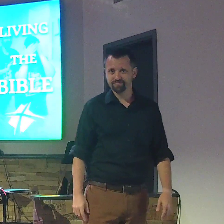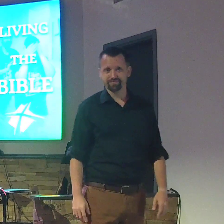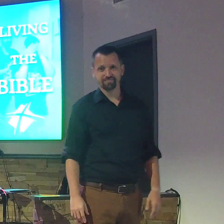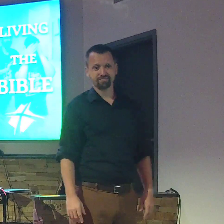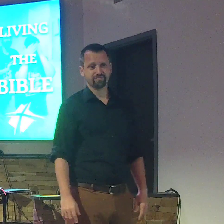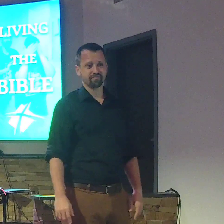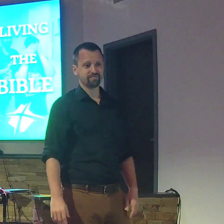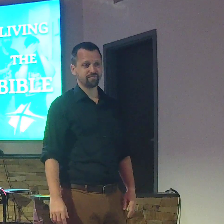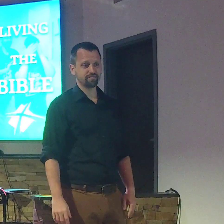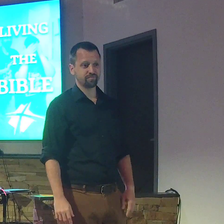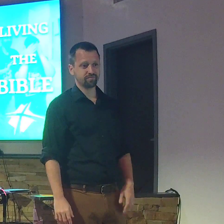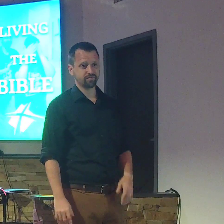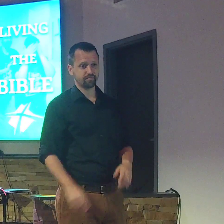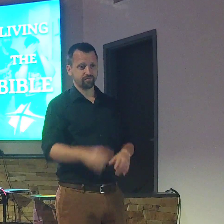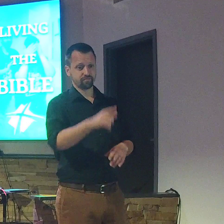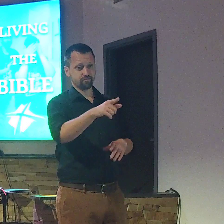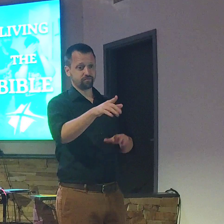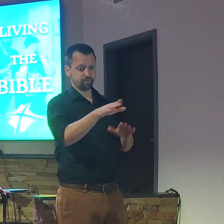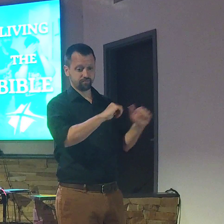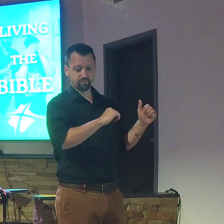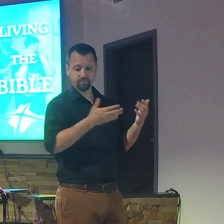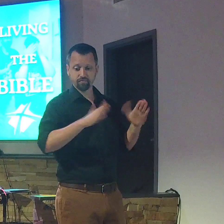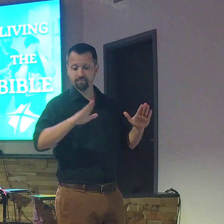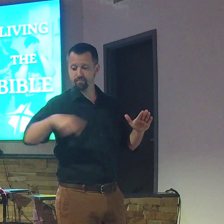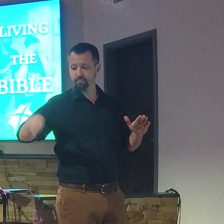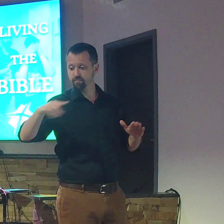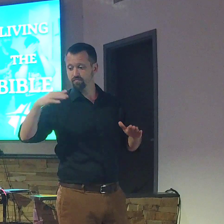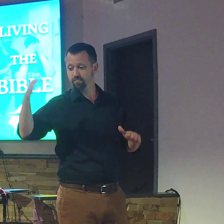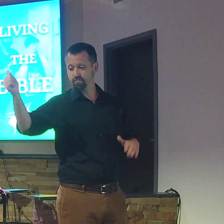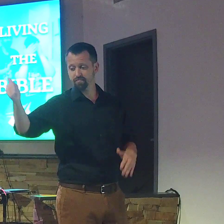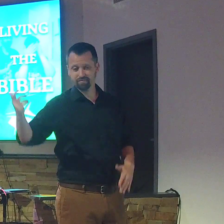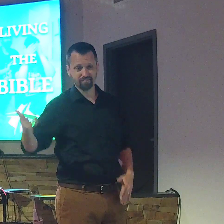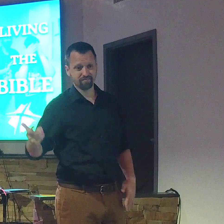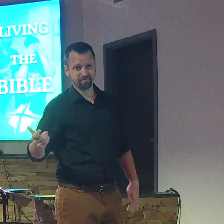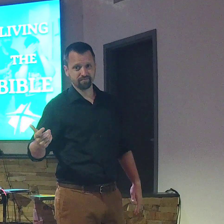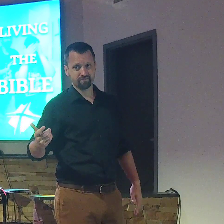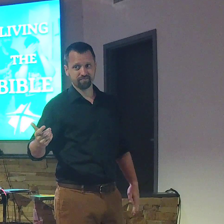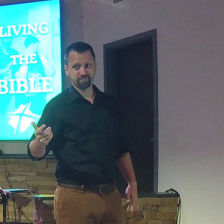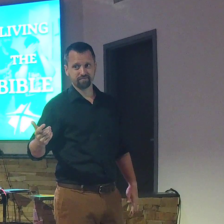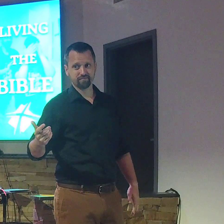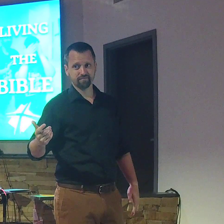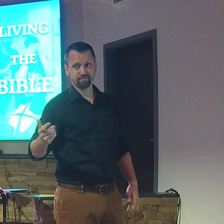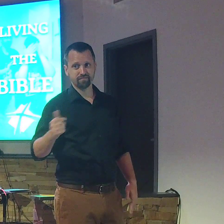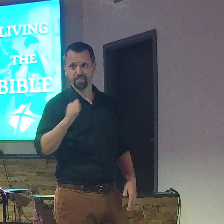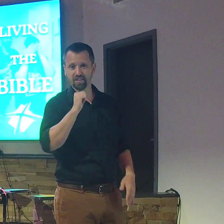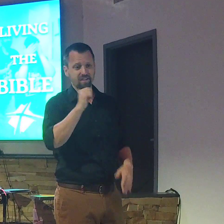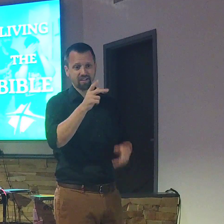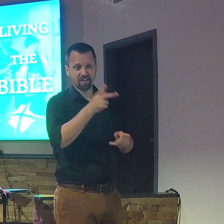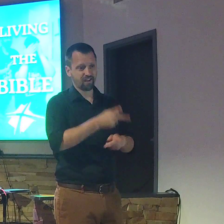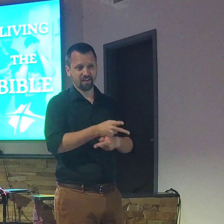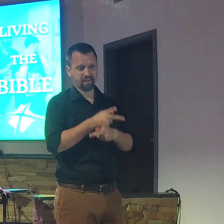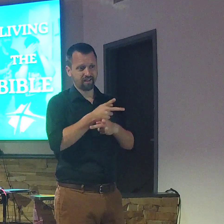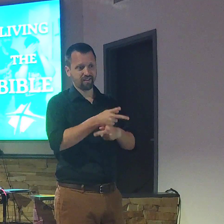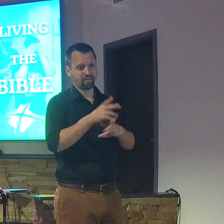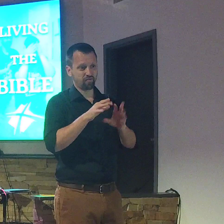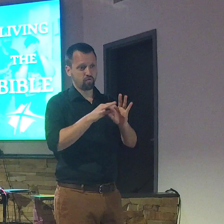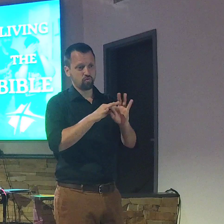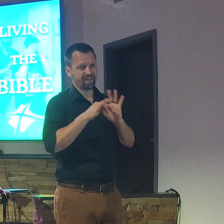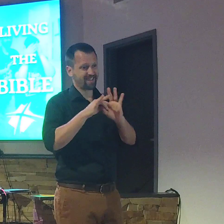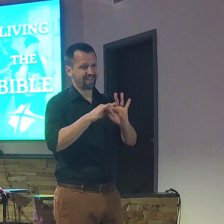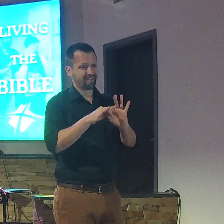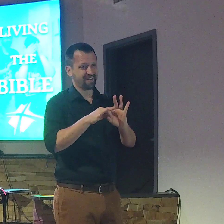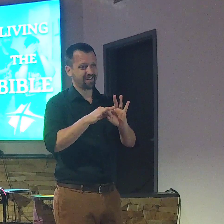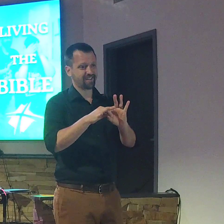Either you leave or allow them to leave. You see, that's not maintaining unity. That's